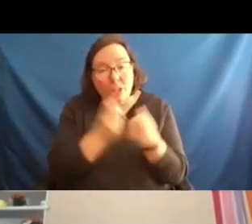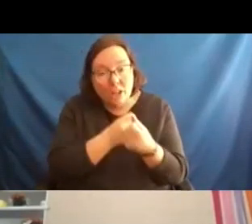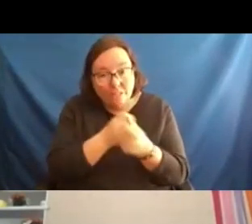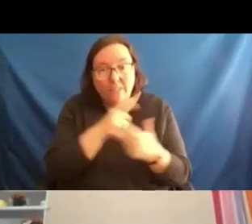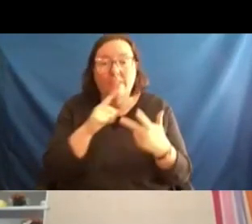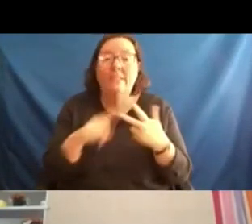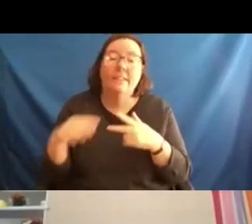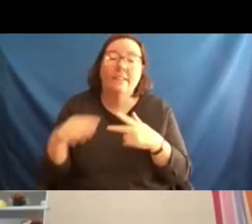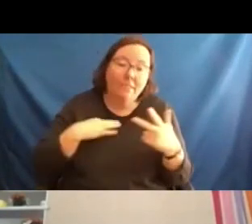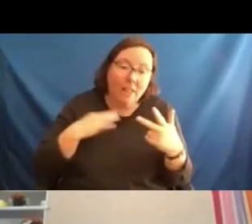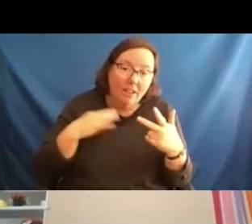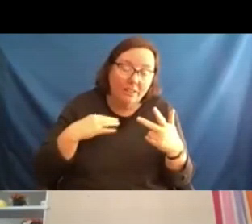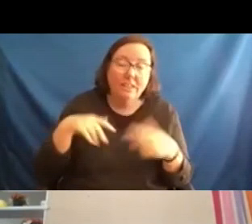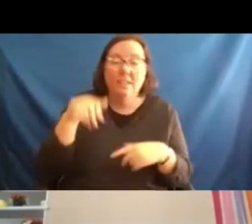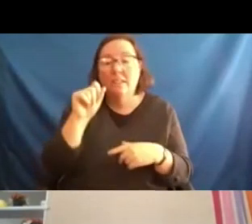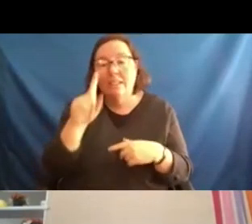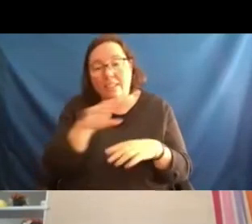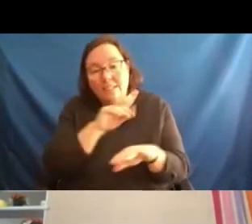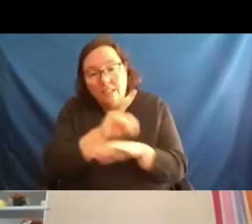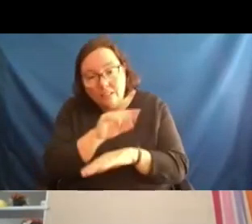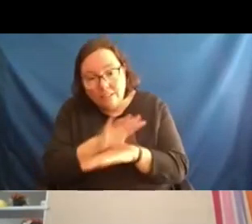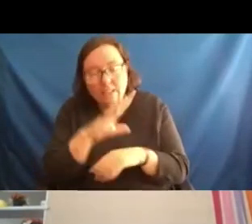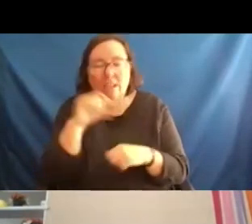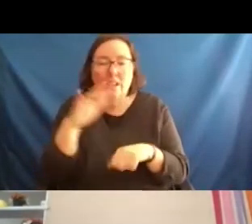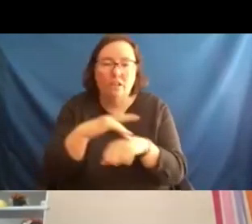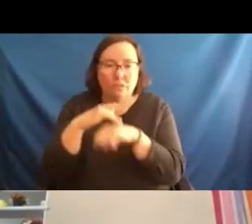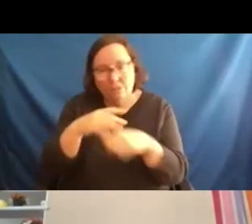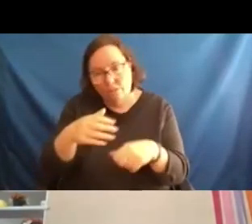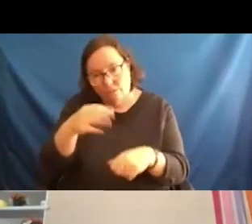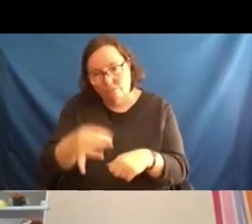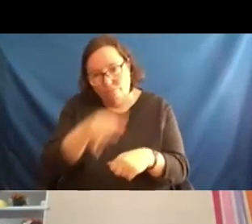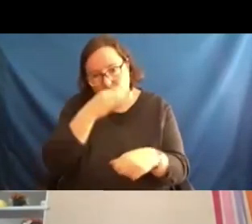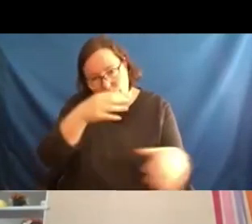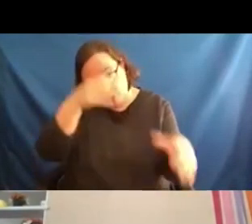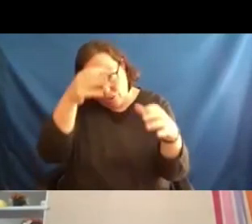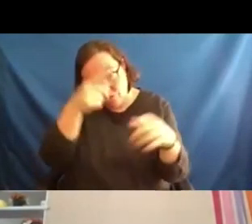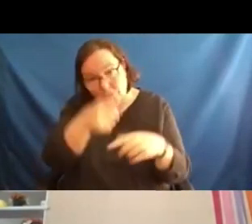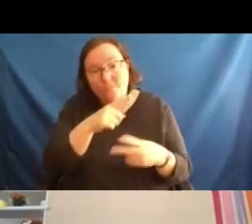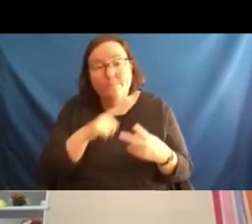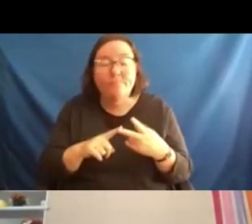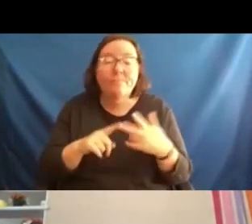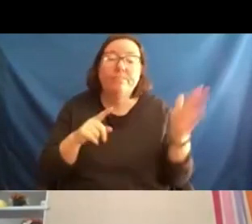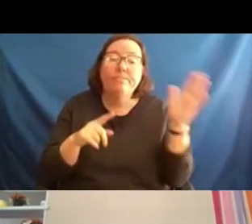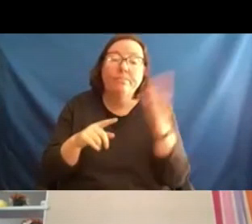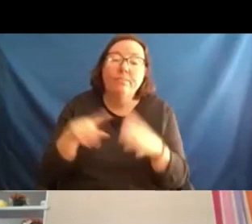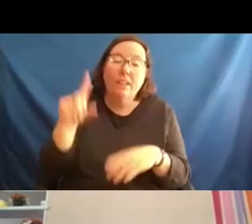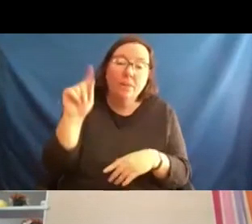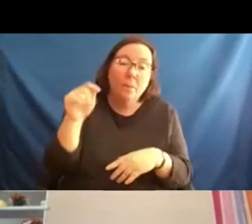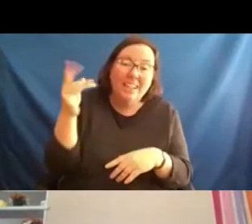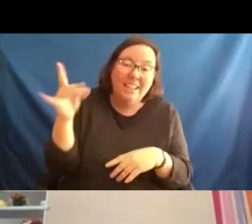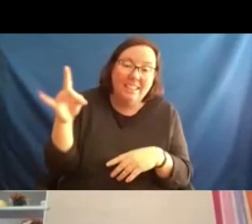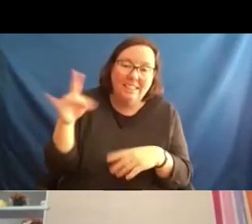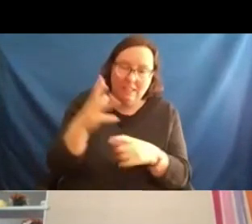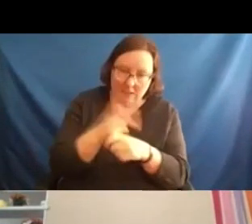volunteer, ASL consultant, and resource guru. In 2018, Kellynet received